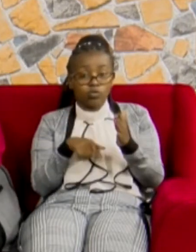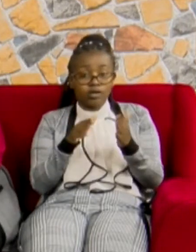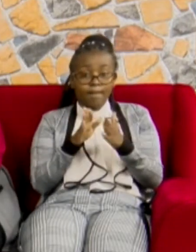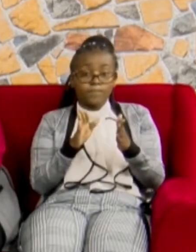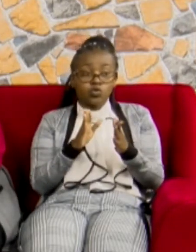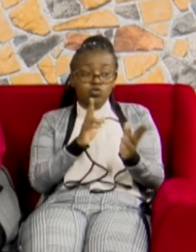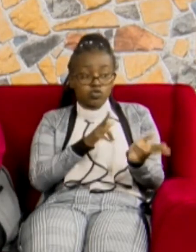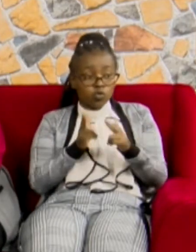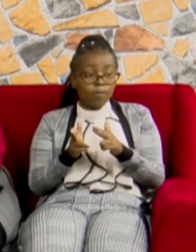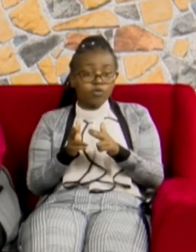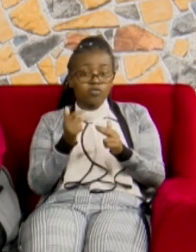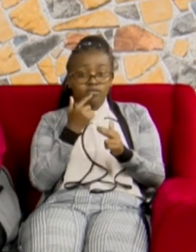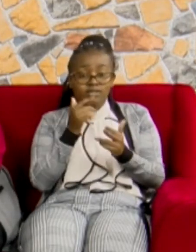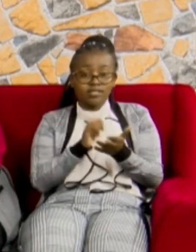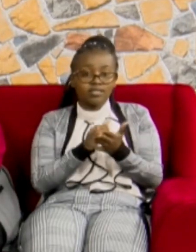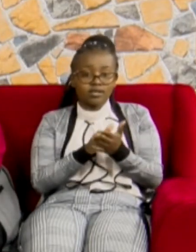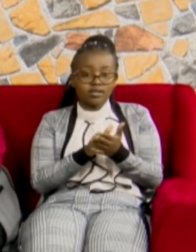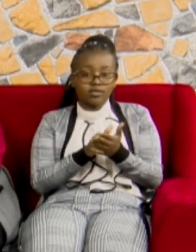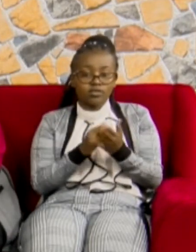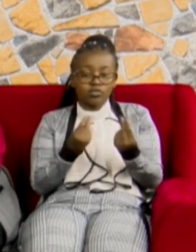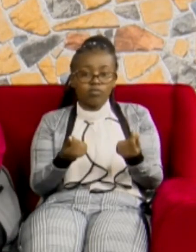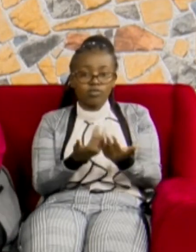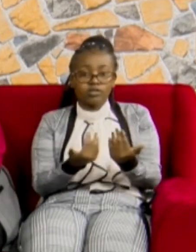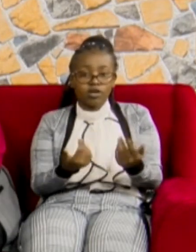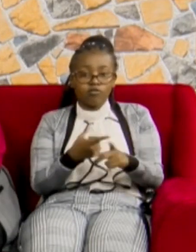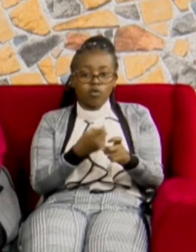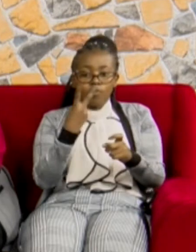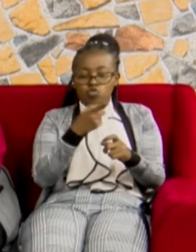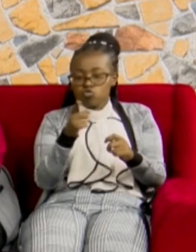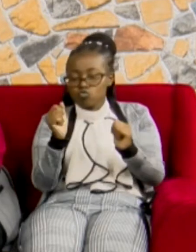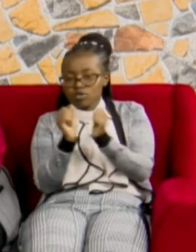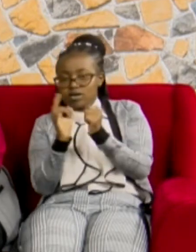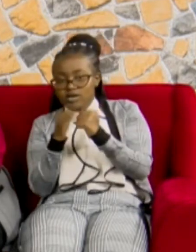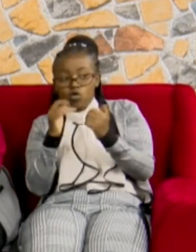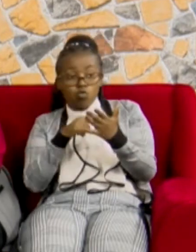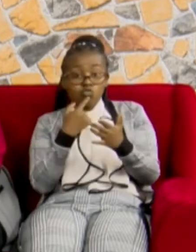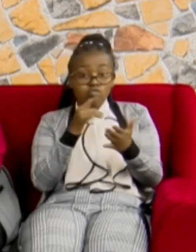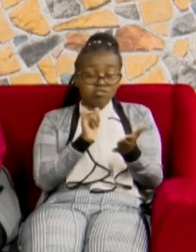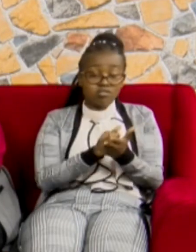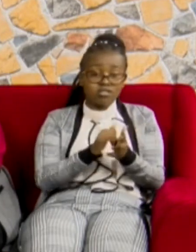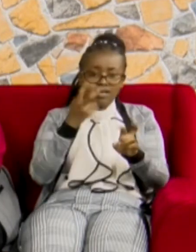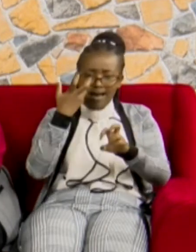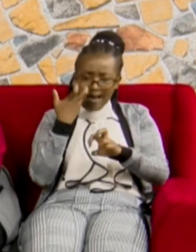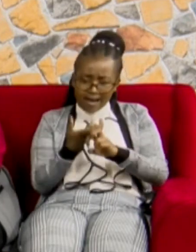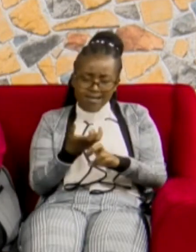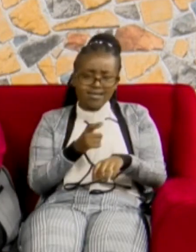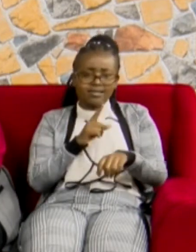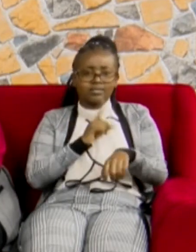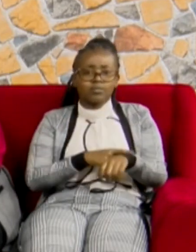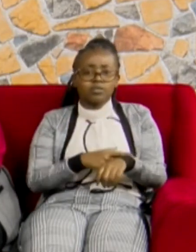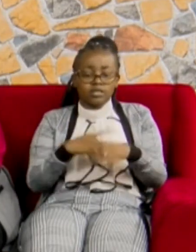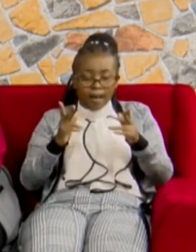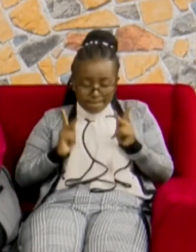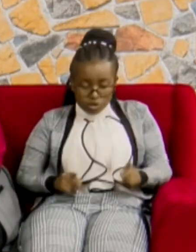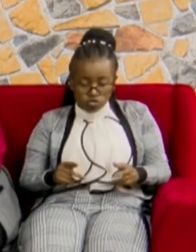most common now? You've mentioned that you've dealt with kids from 2 to around 18. Yes. What would you say is the toughest moment for a person living